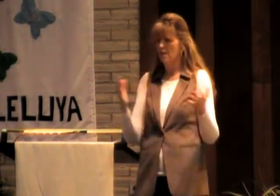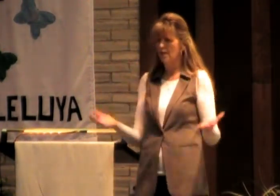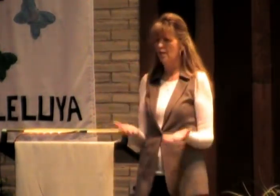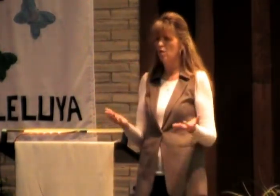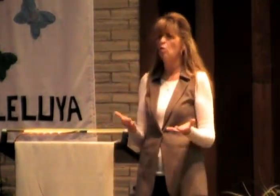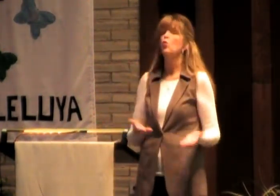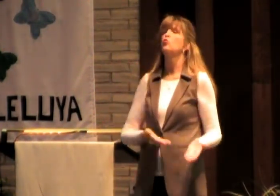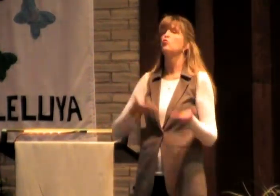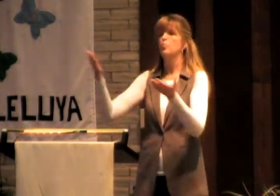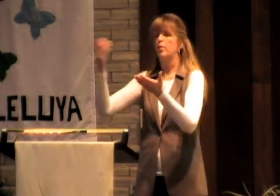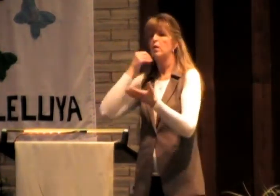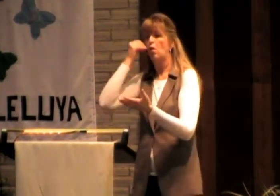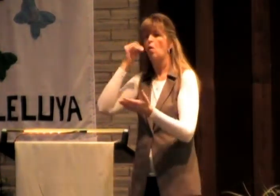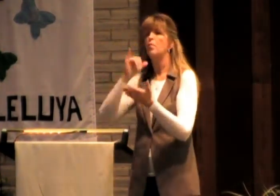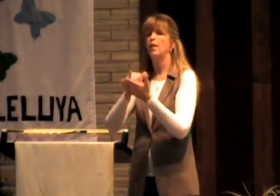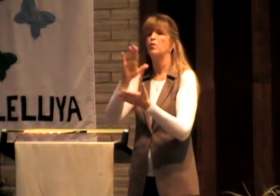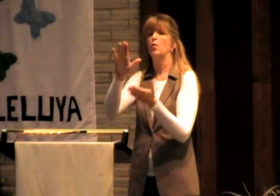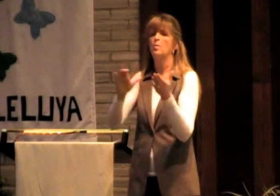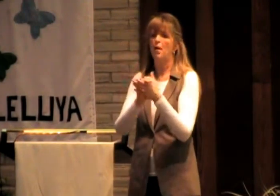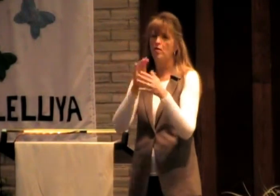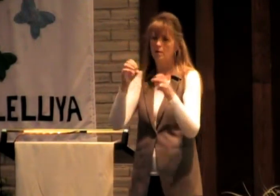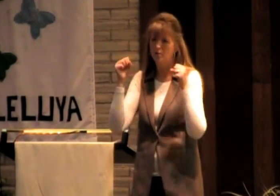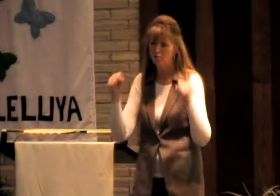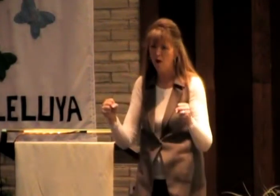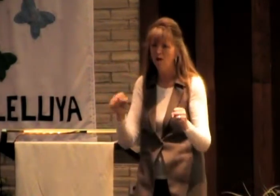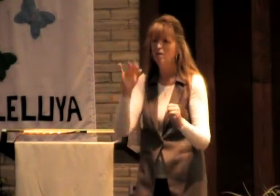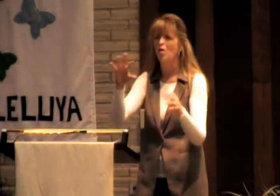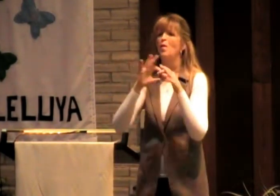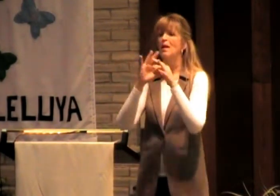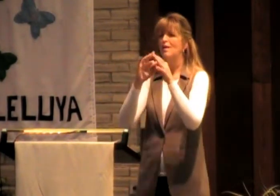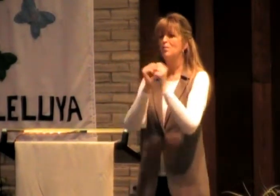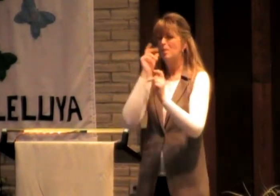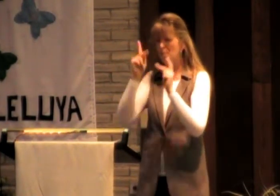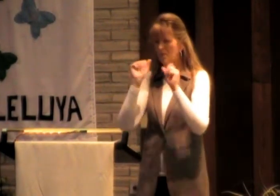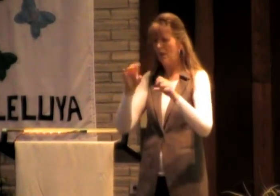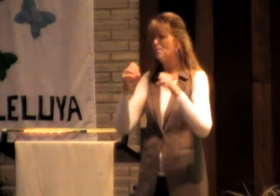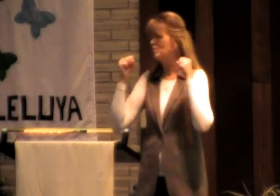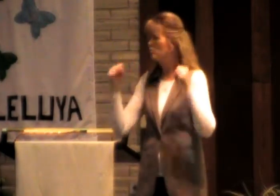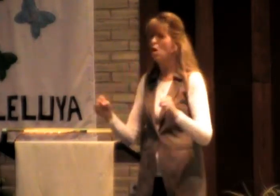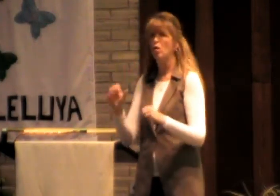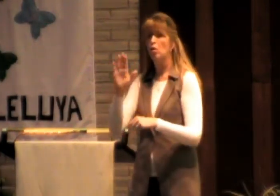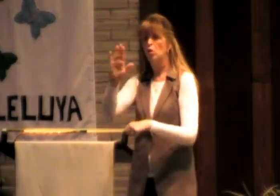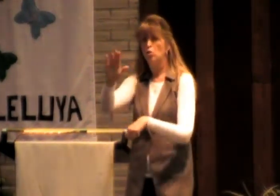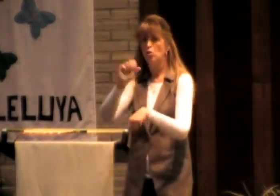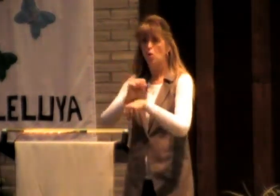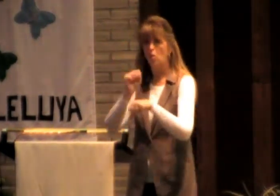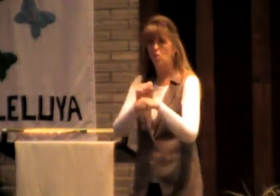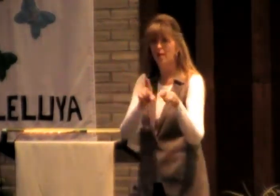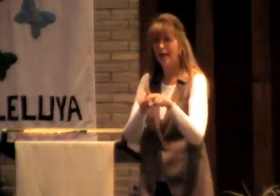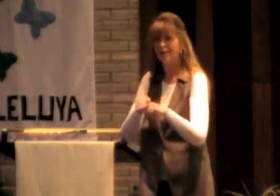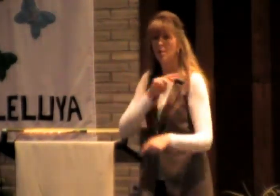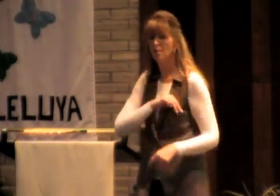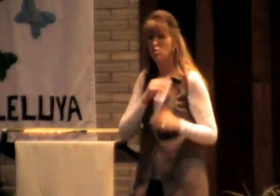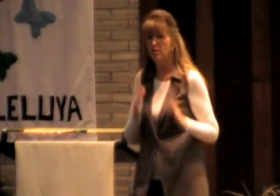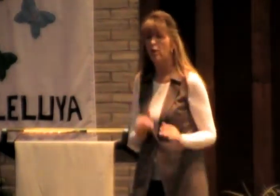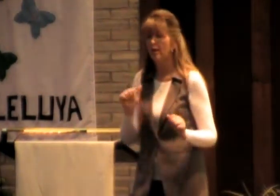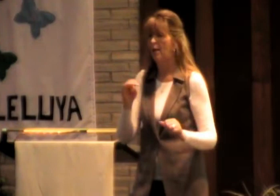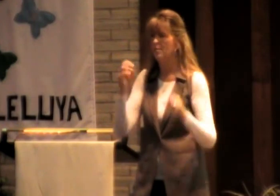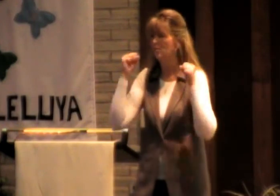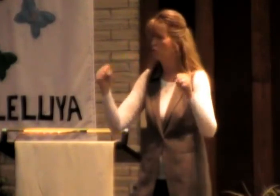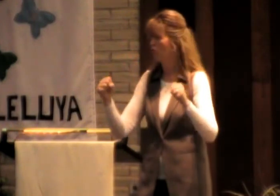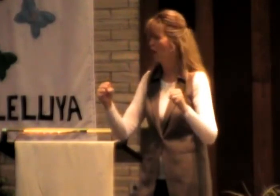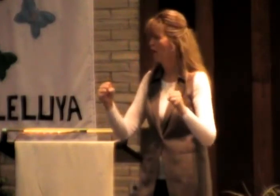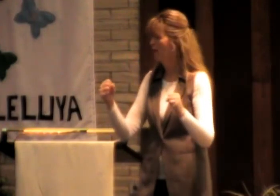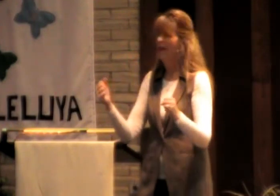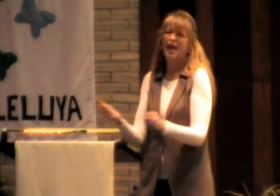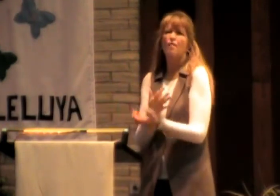We have to be a strong family here. We have to be united. And it will help your marriage be stronger, your relationships be stronger, your work